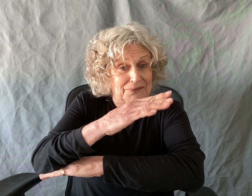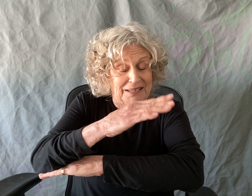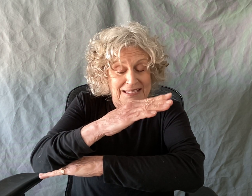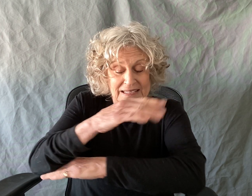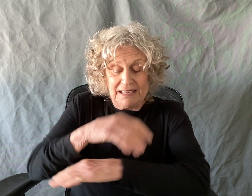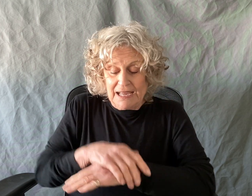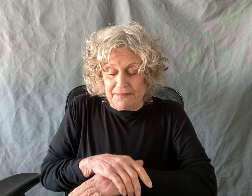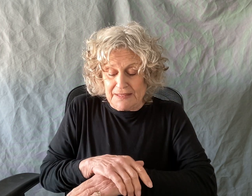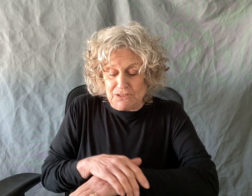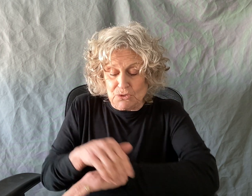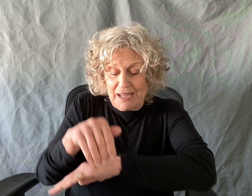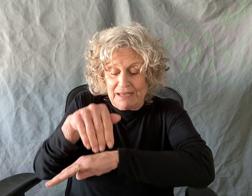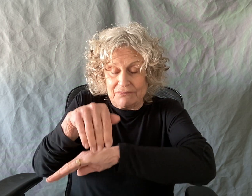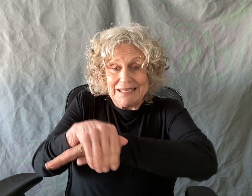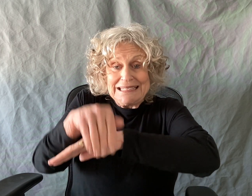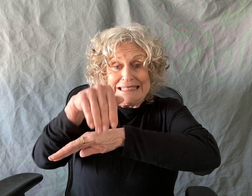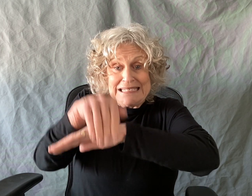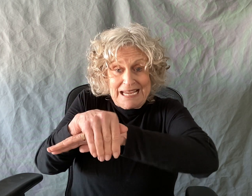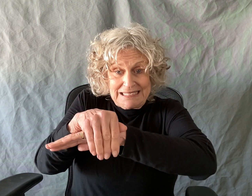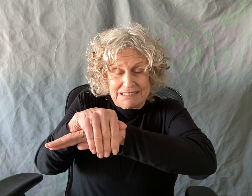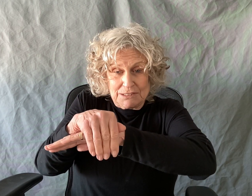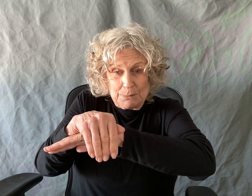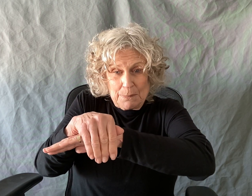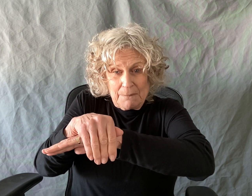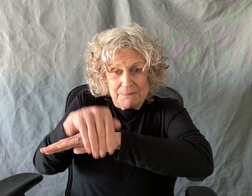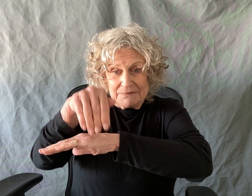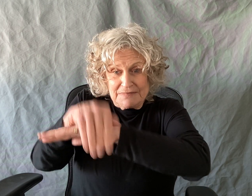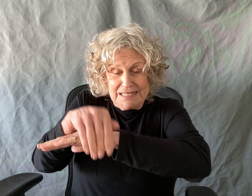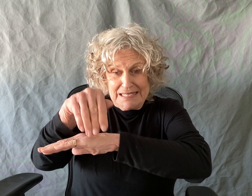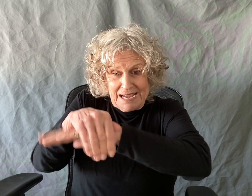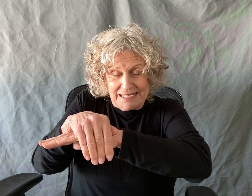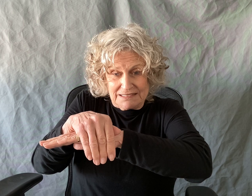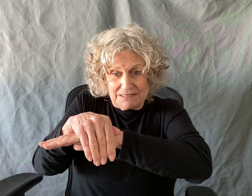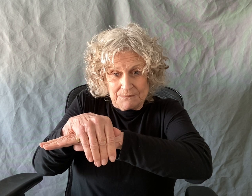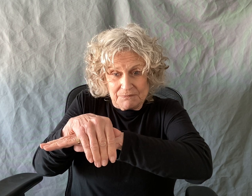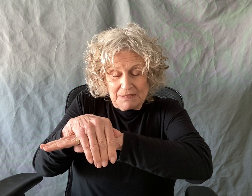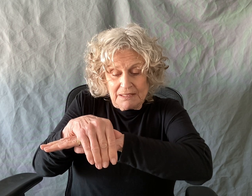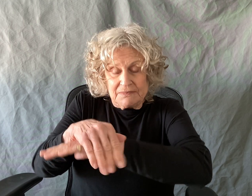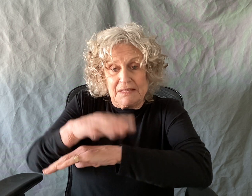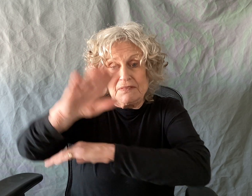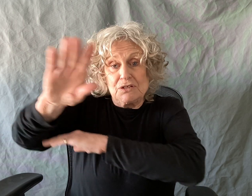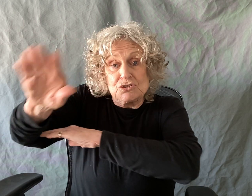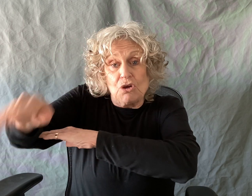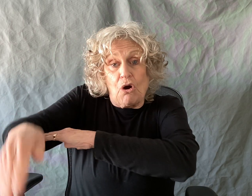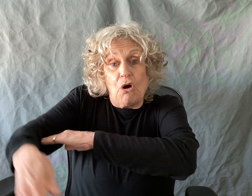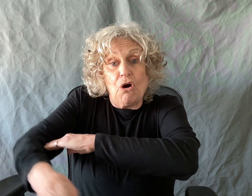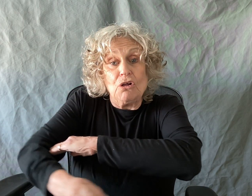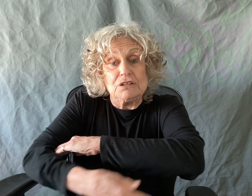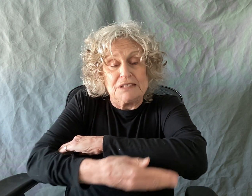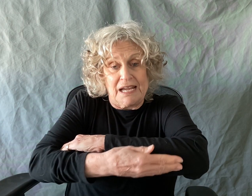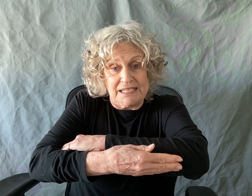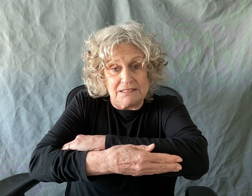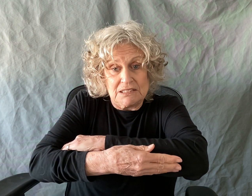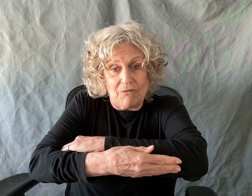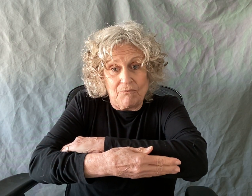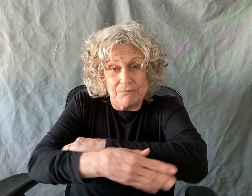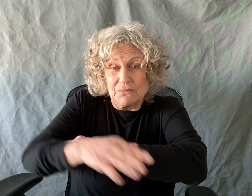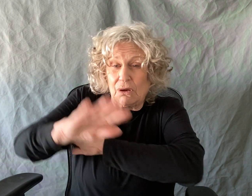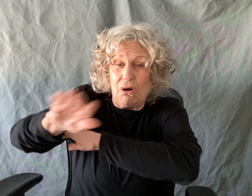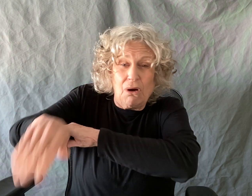okay? And then you have night. Night. Then there's all night.